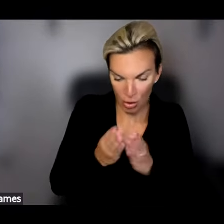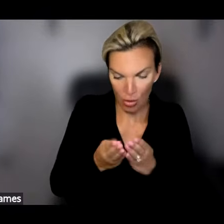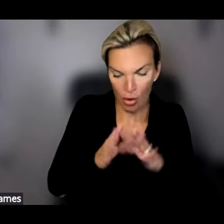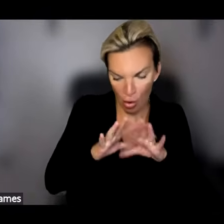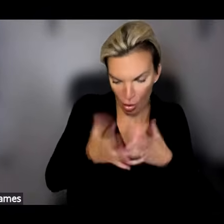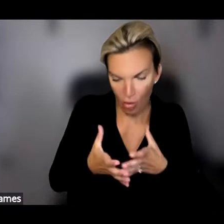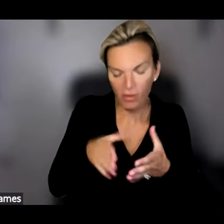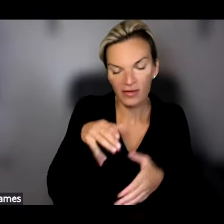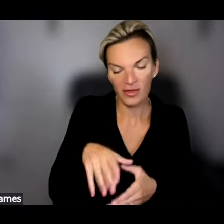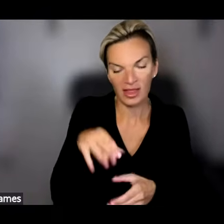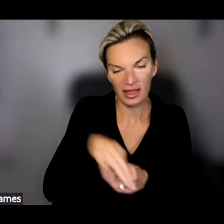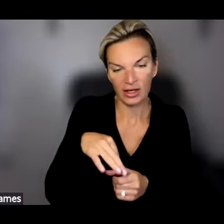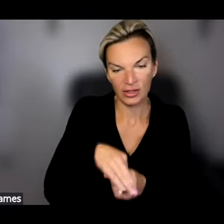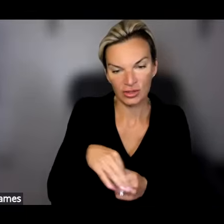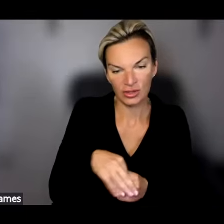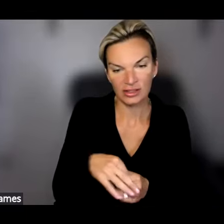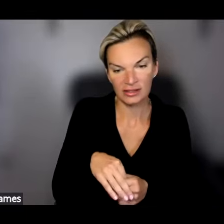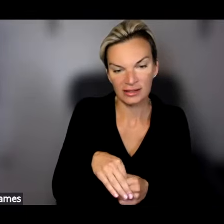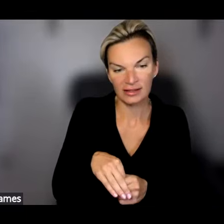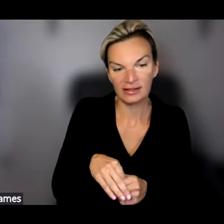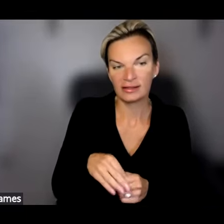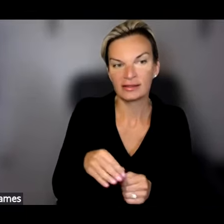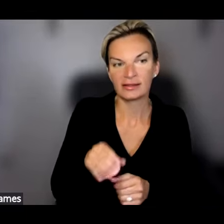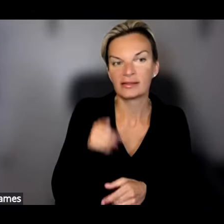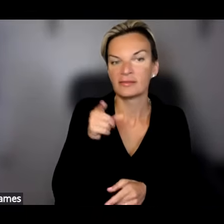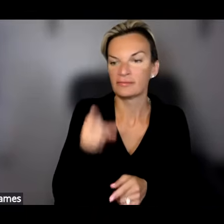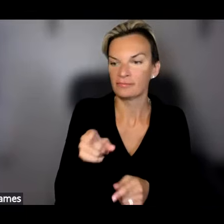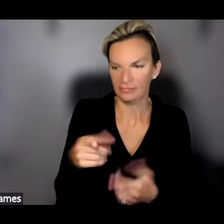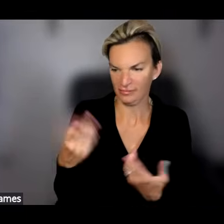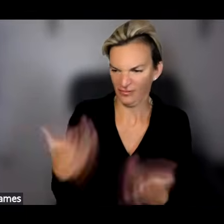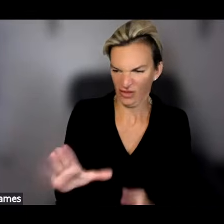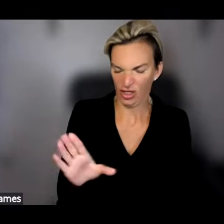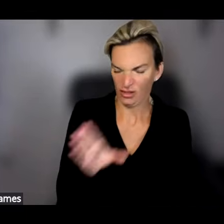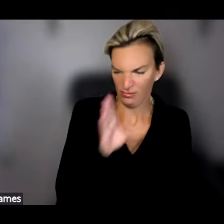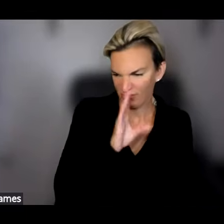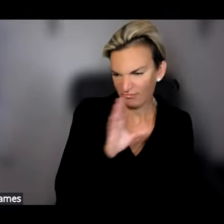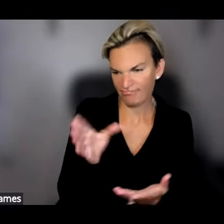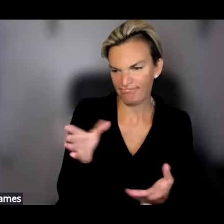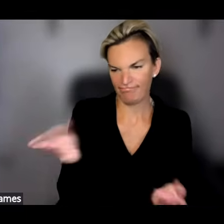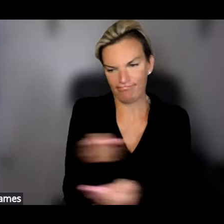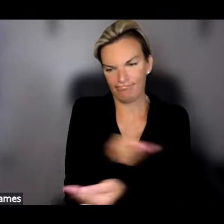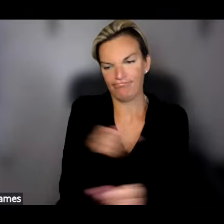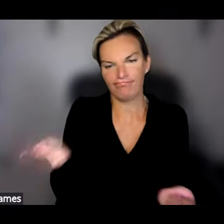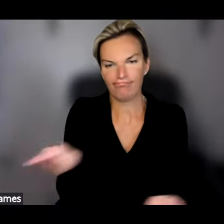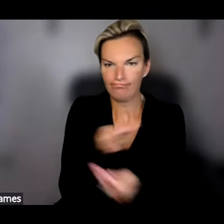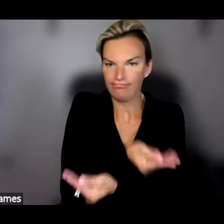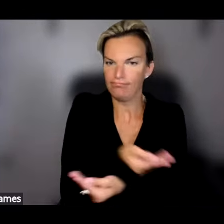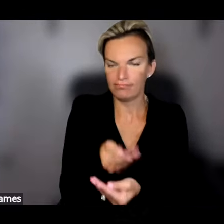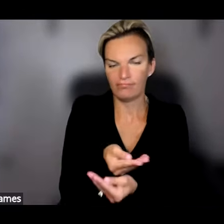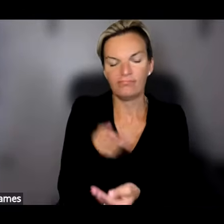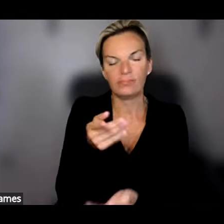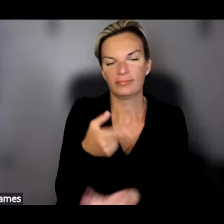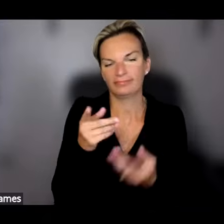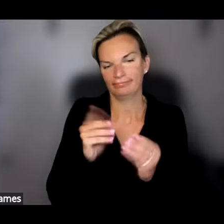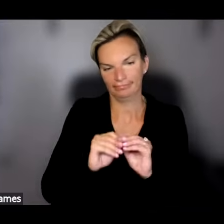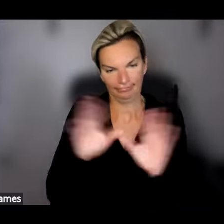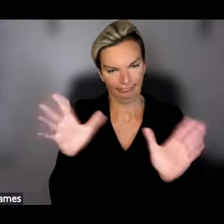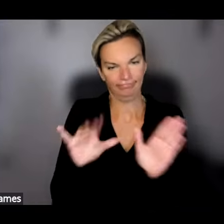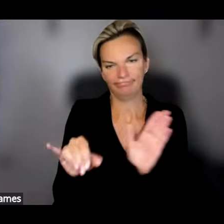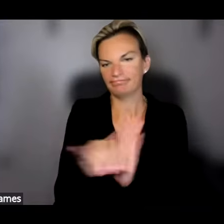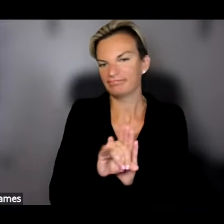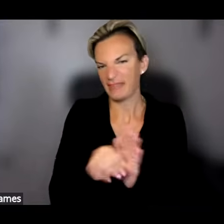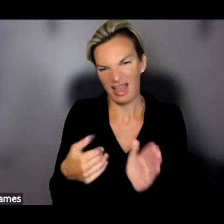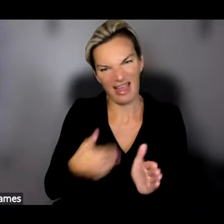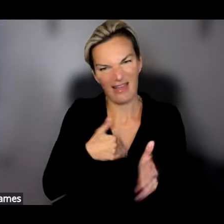communications with Clerk Bishop make unmistakably clear what course of conduct is being referenced. Michigan